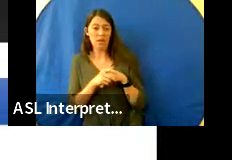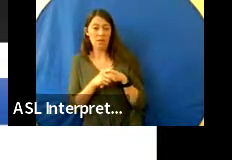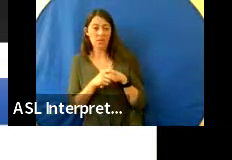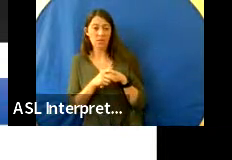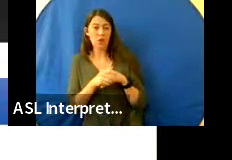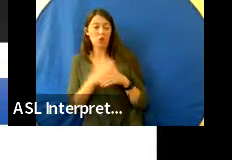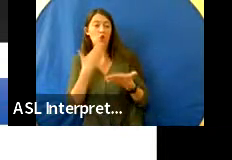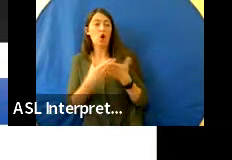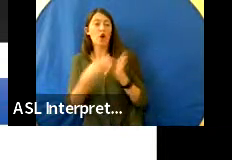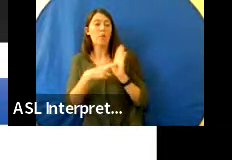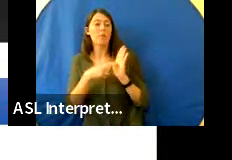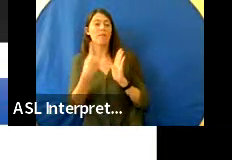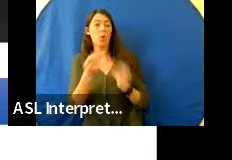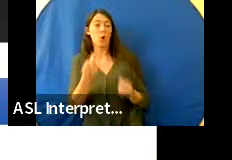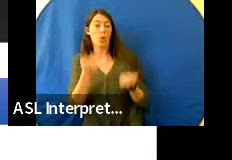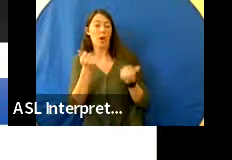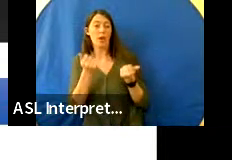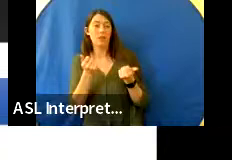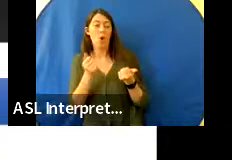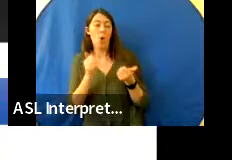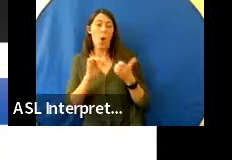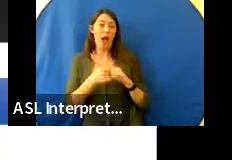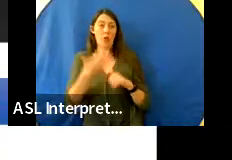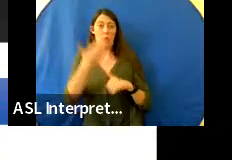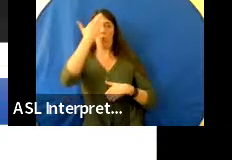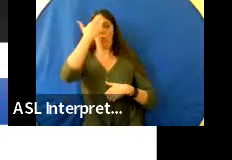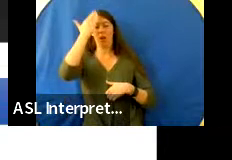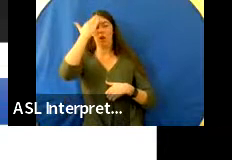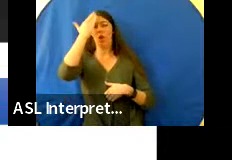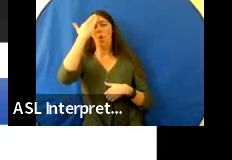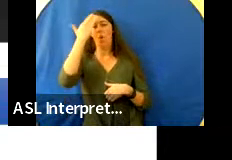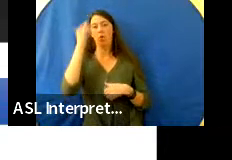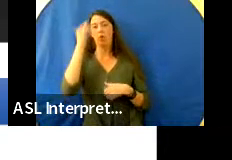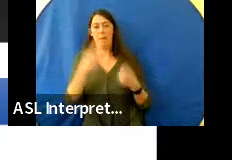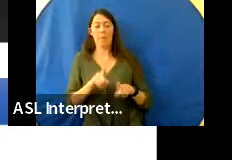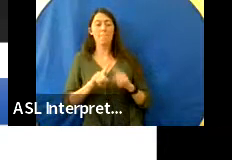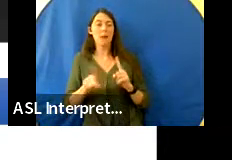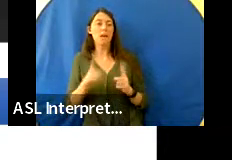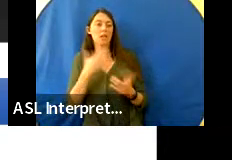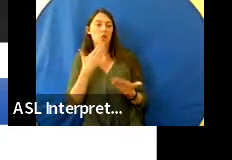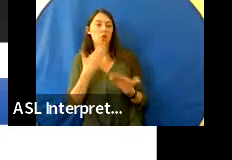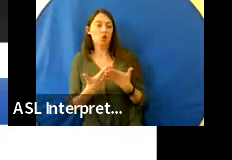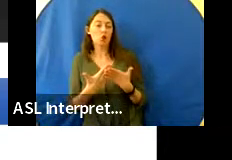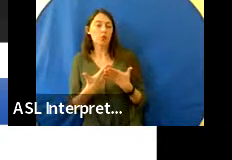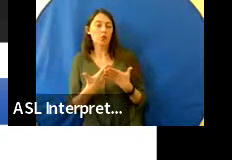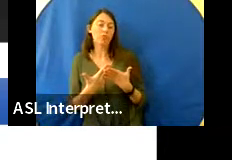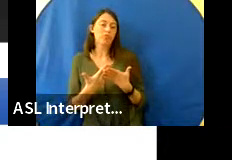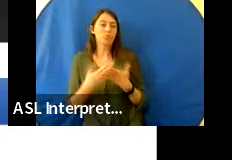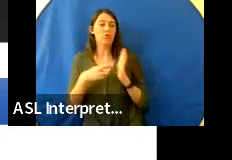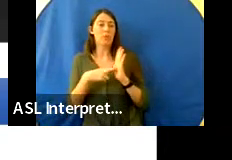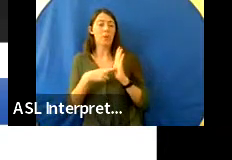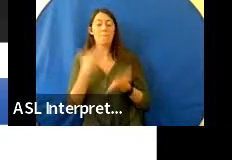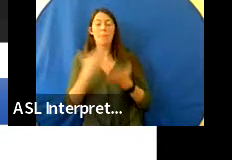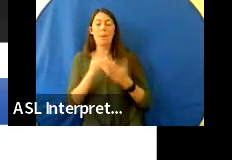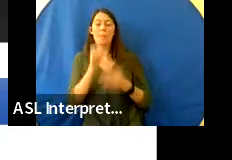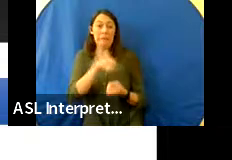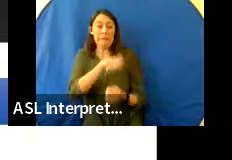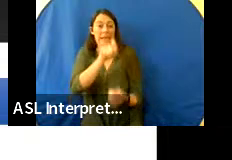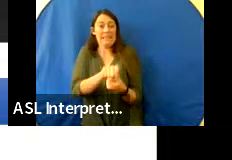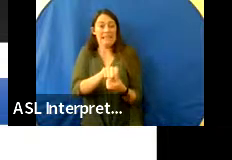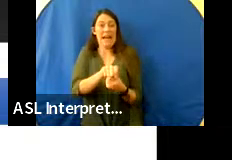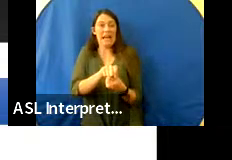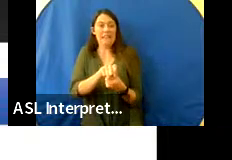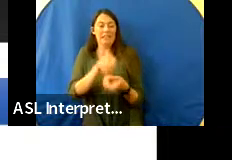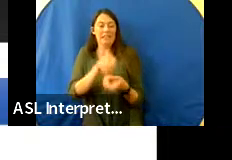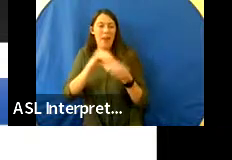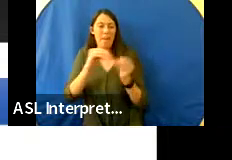there kind of thing, but it does give the feeling. I think it doesn't have maybe the metrics that's you know, and things like